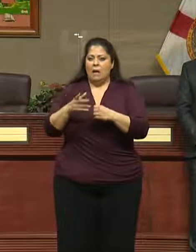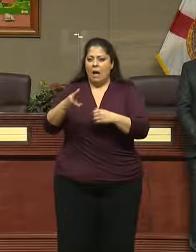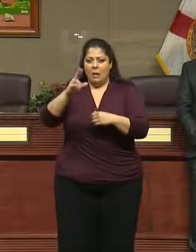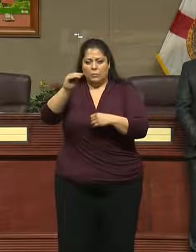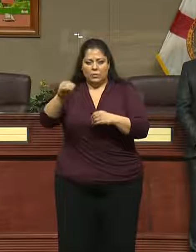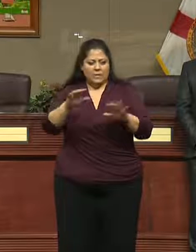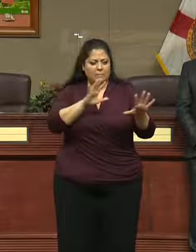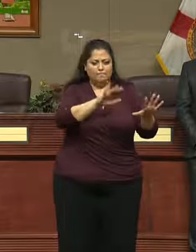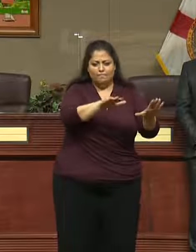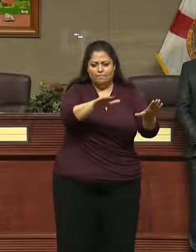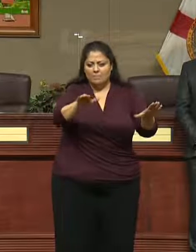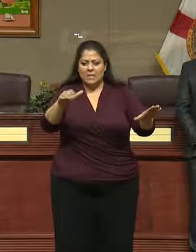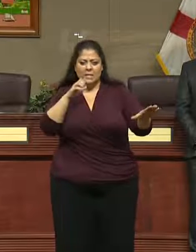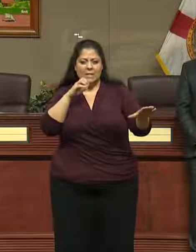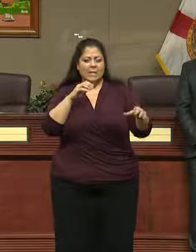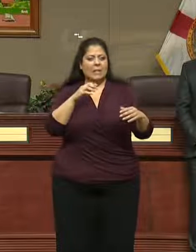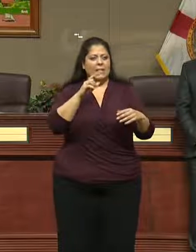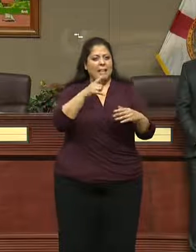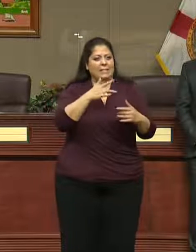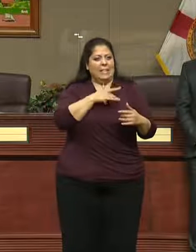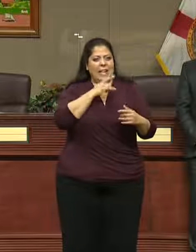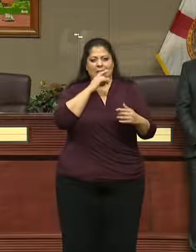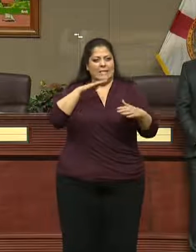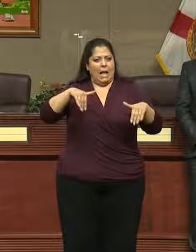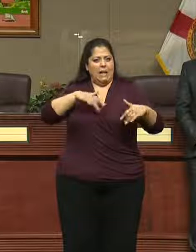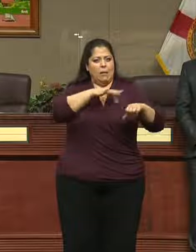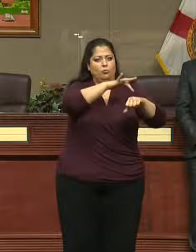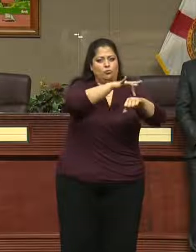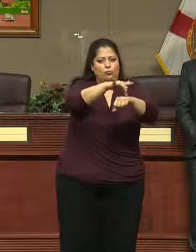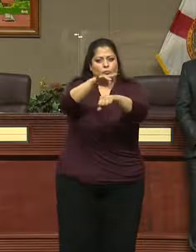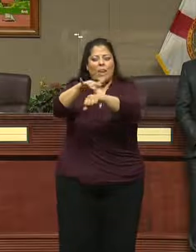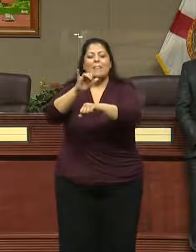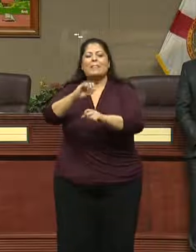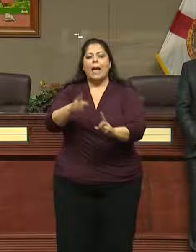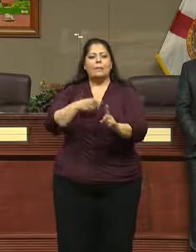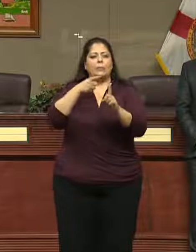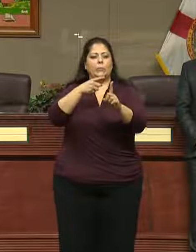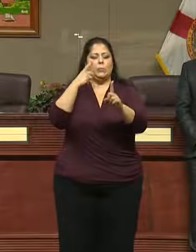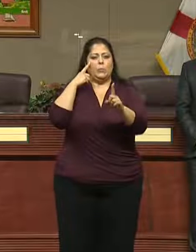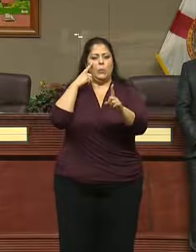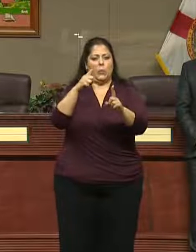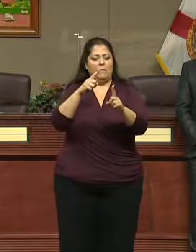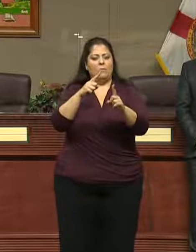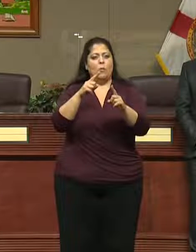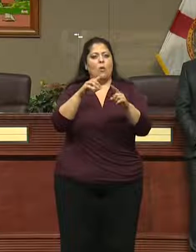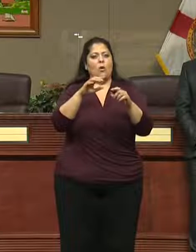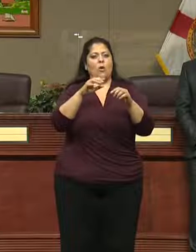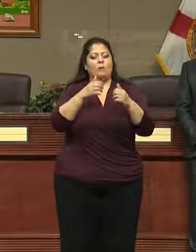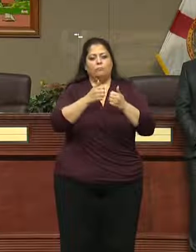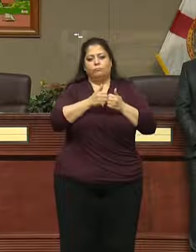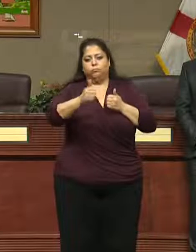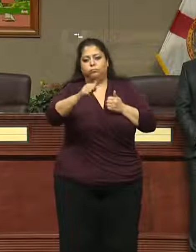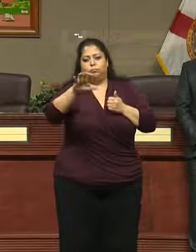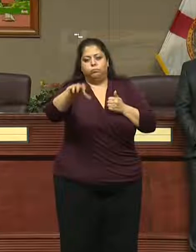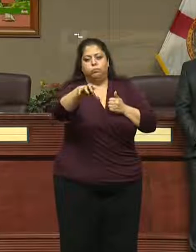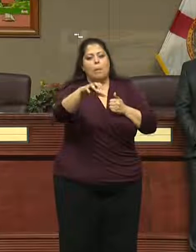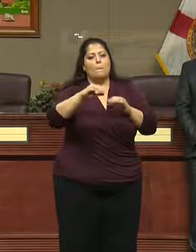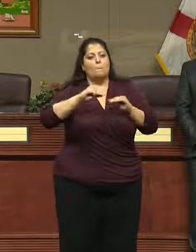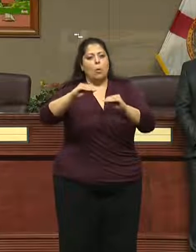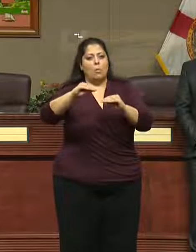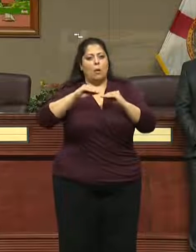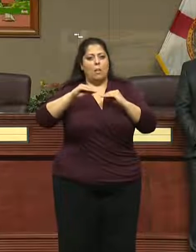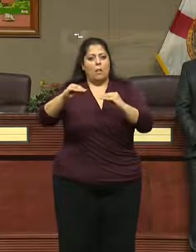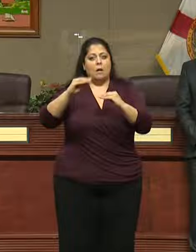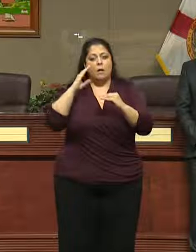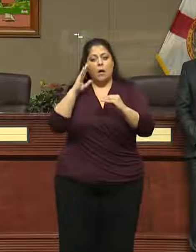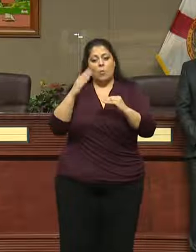to. That's the intention of those spoke sites. And that also is going to have a group of individuals that are going to go out to the